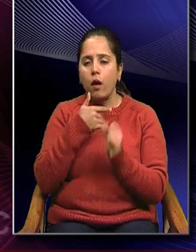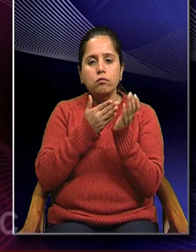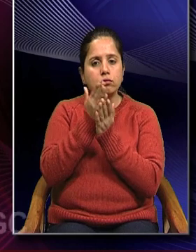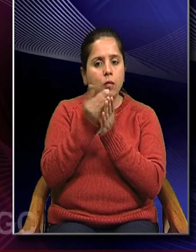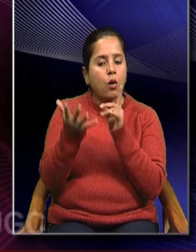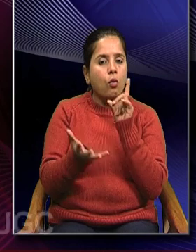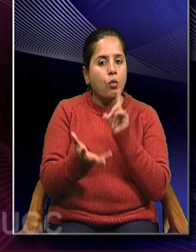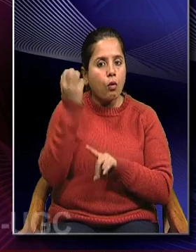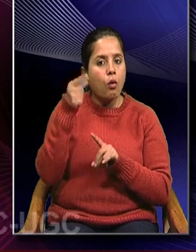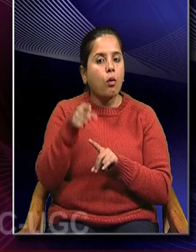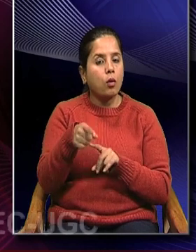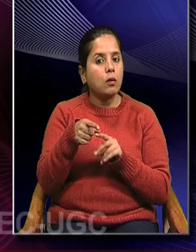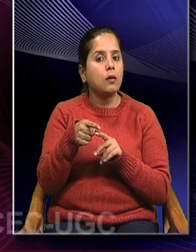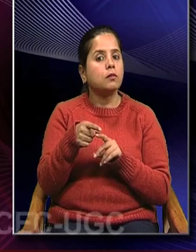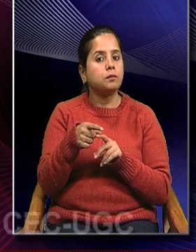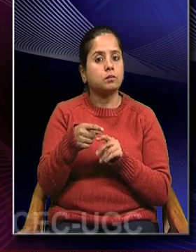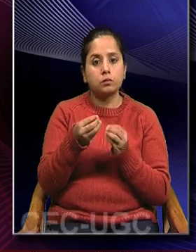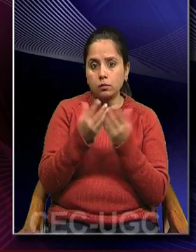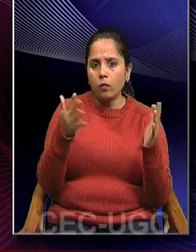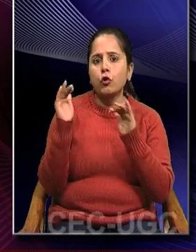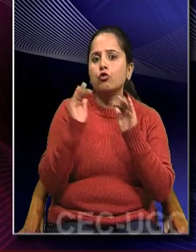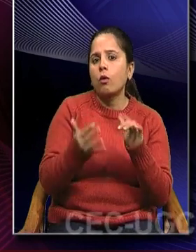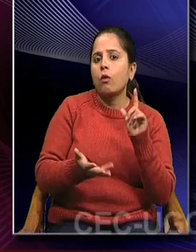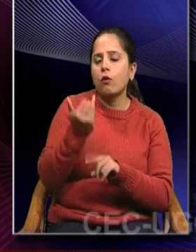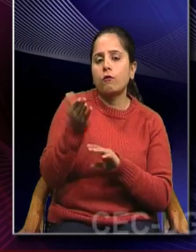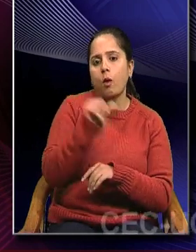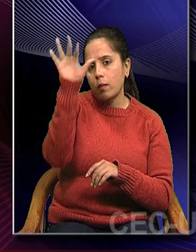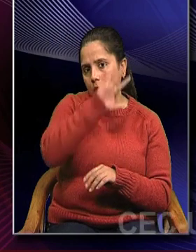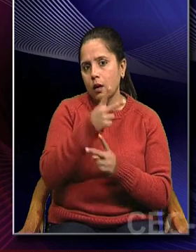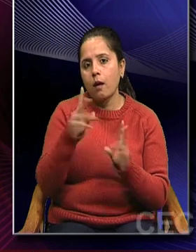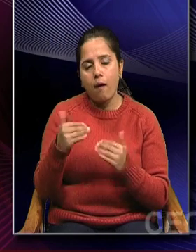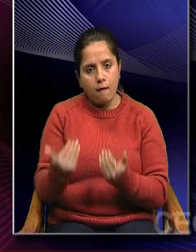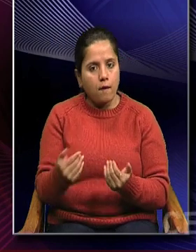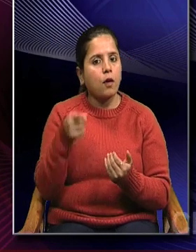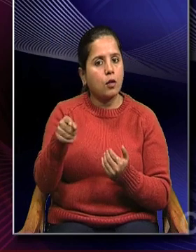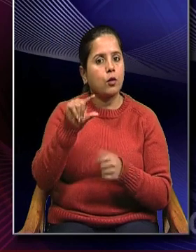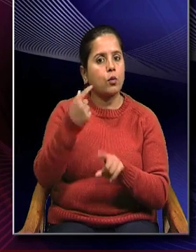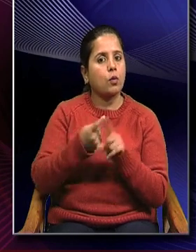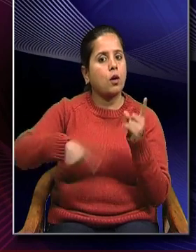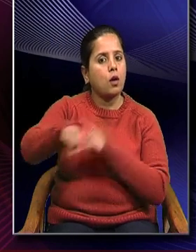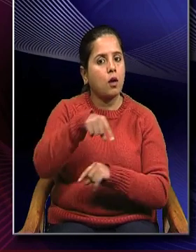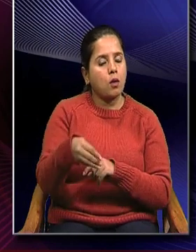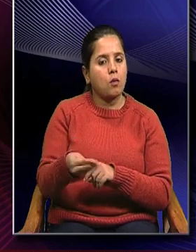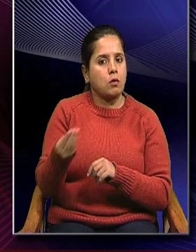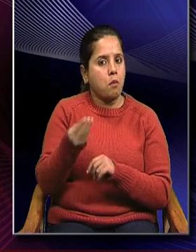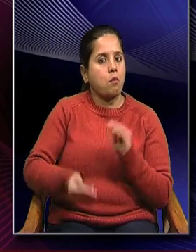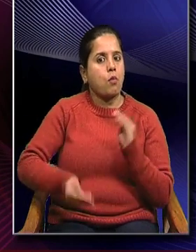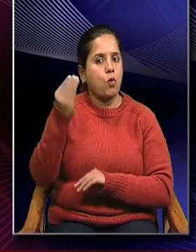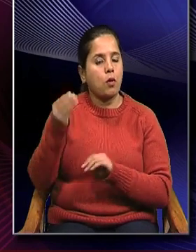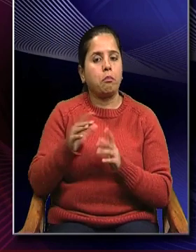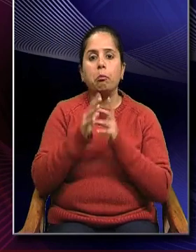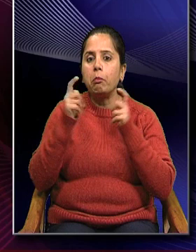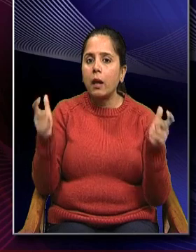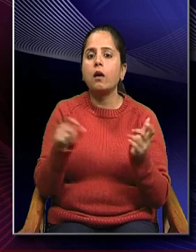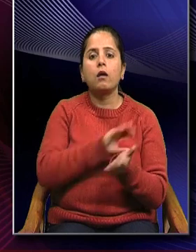got a lot of support from India, how Britain was able to become some kind of a big capitalist